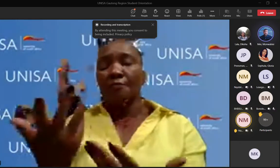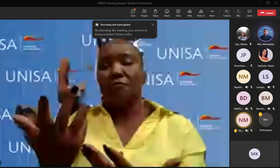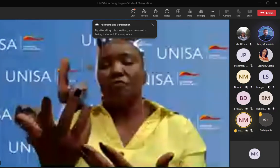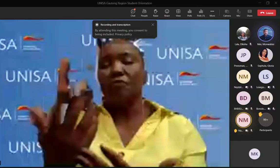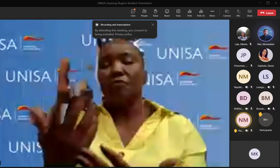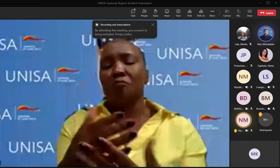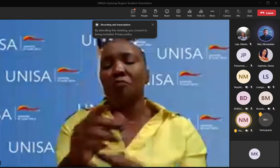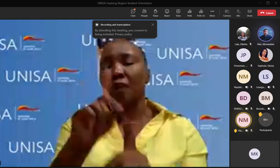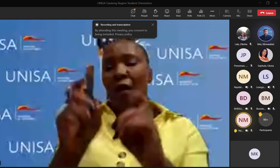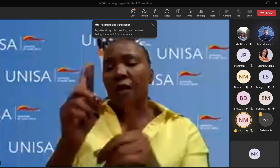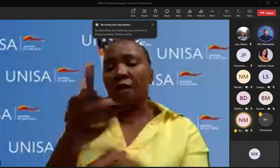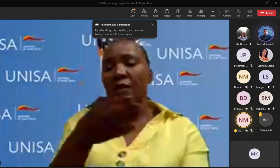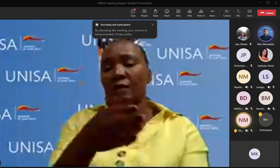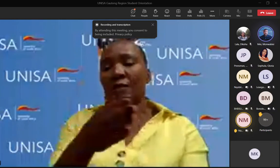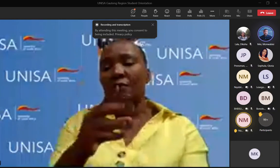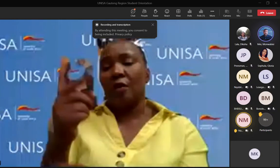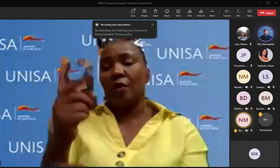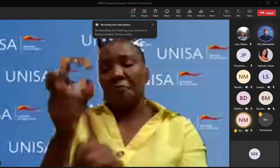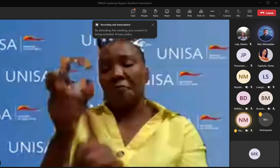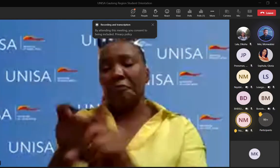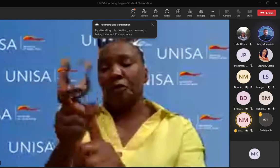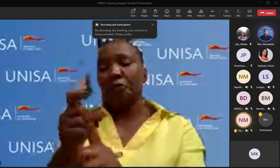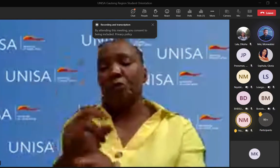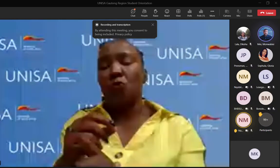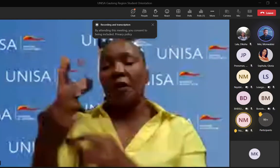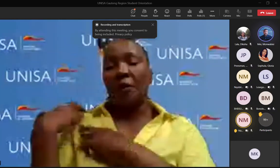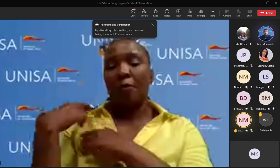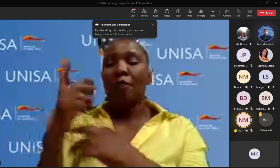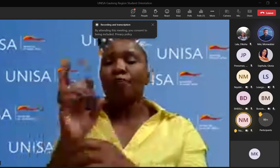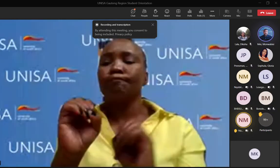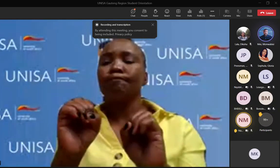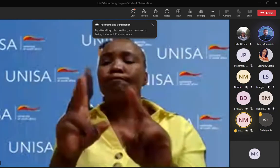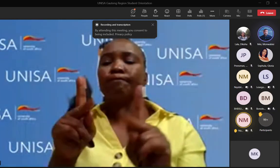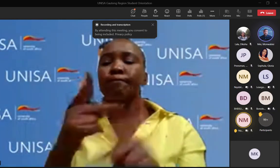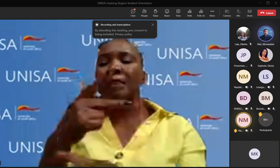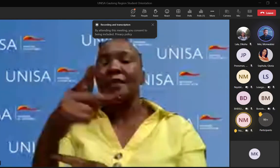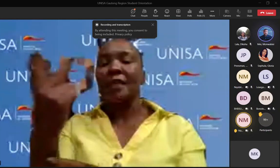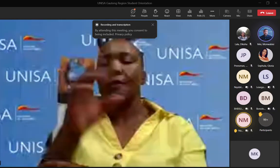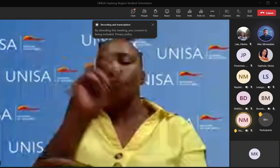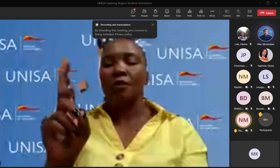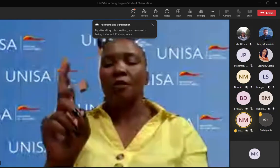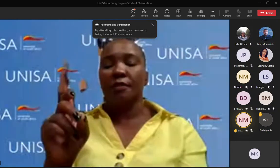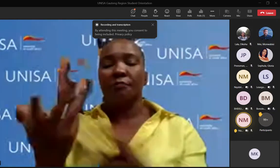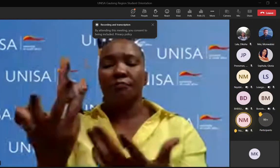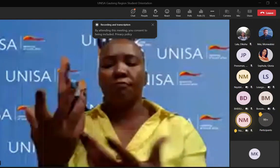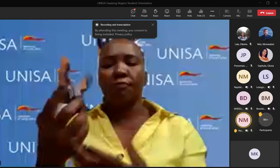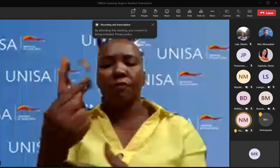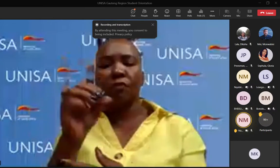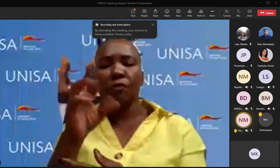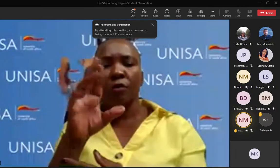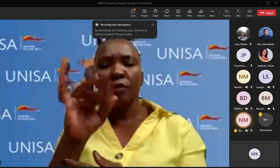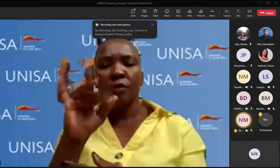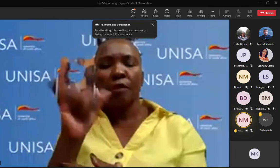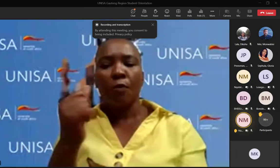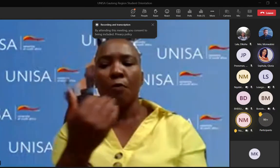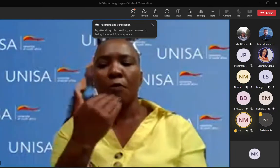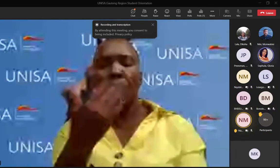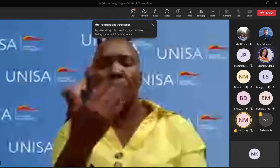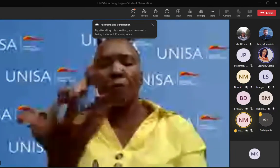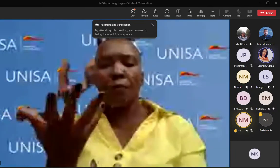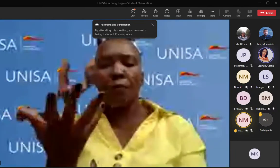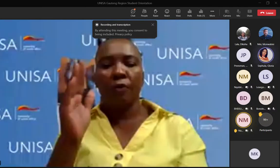matters thank you guys um okay uh second question who do we have to thank you Mr May